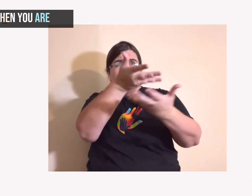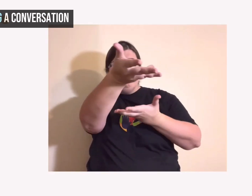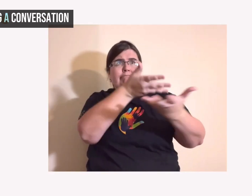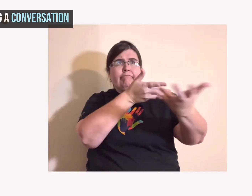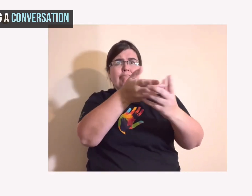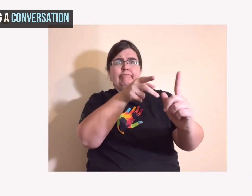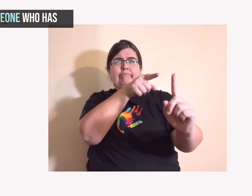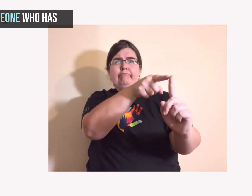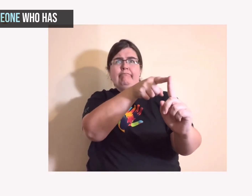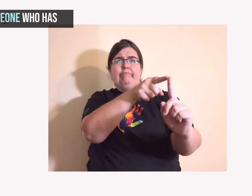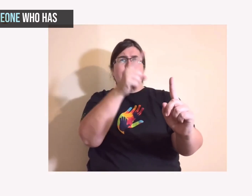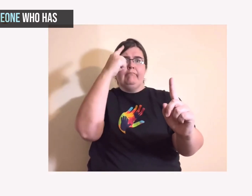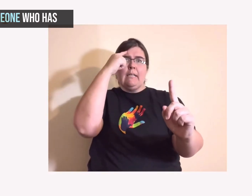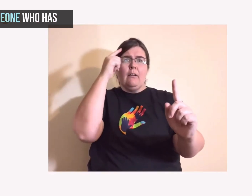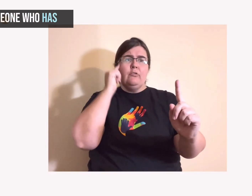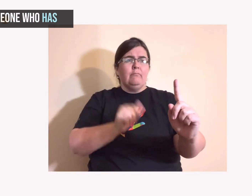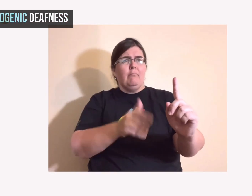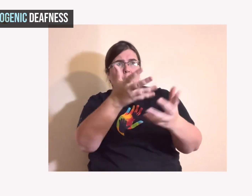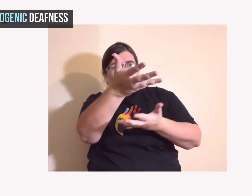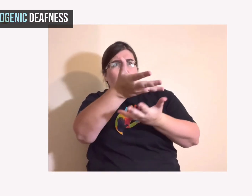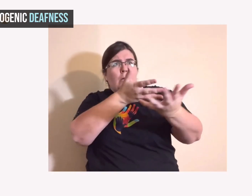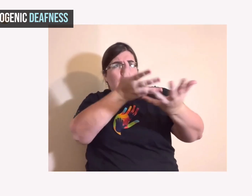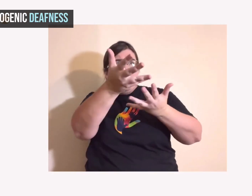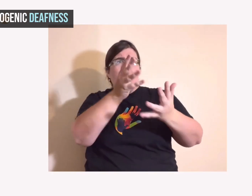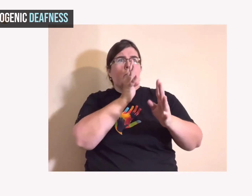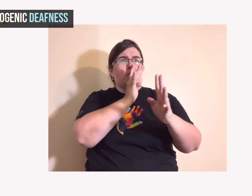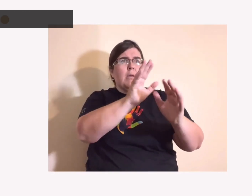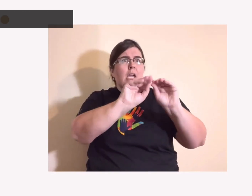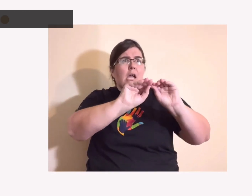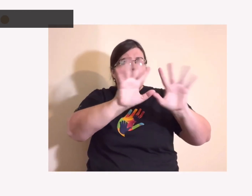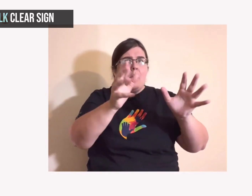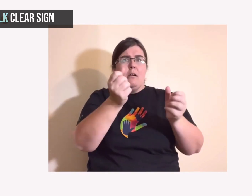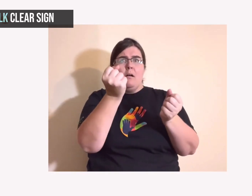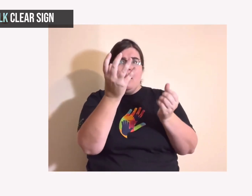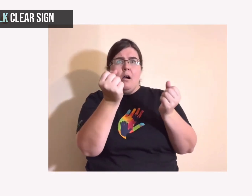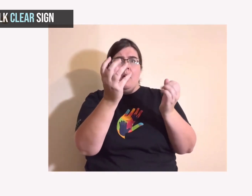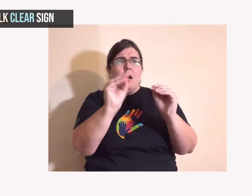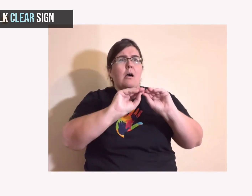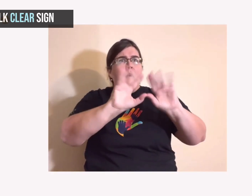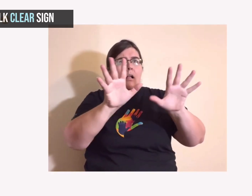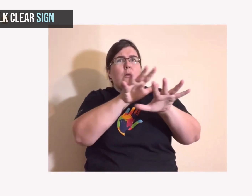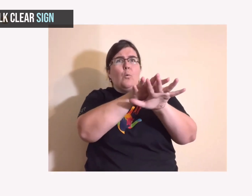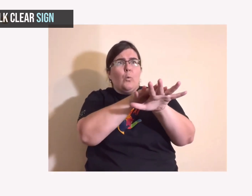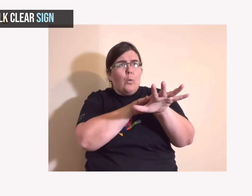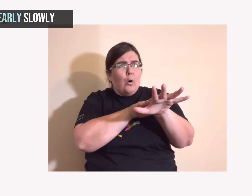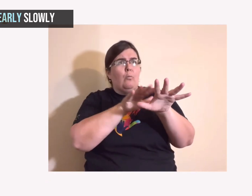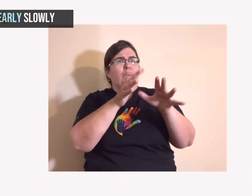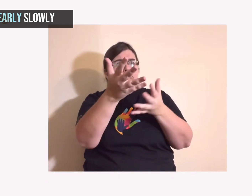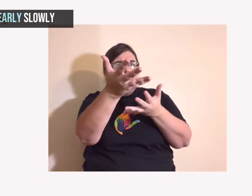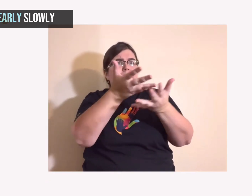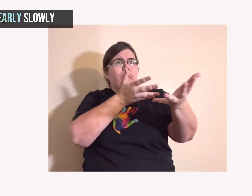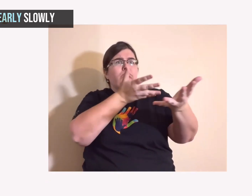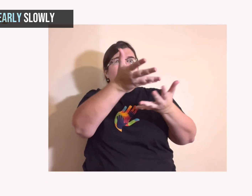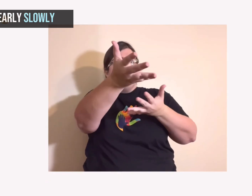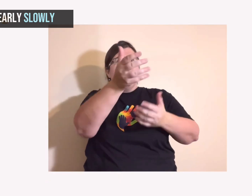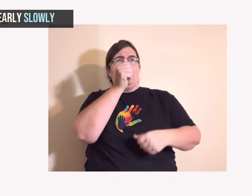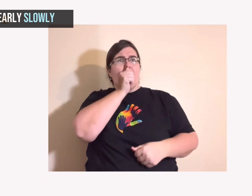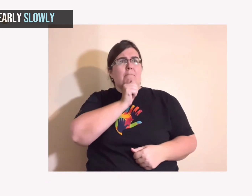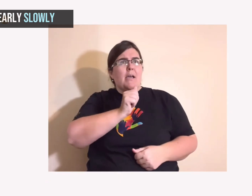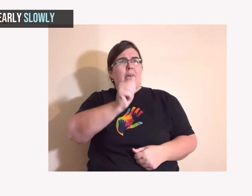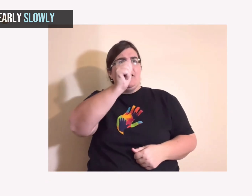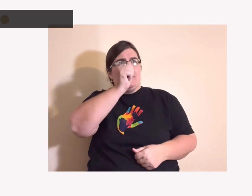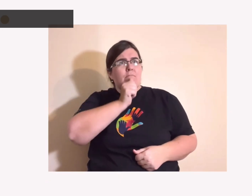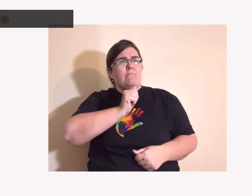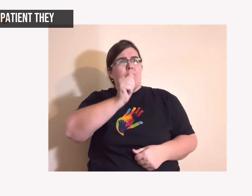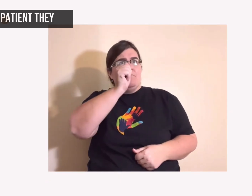When you are having a conversation with someone who has psychogenic deafness, talk clear, sign clearly,